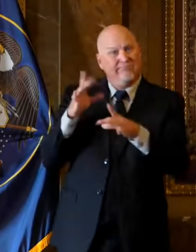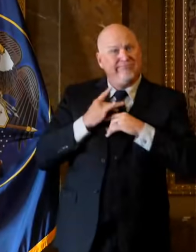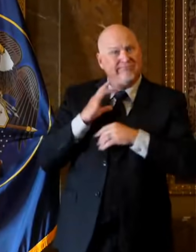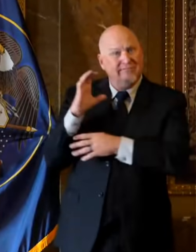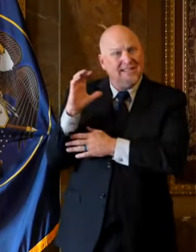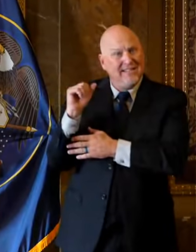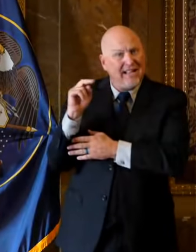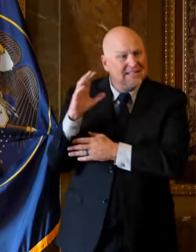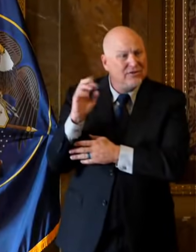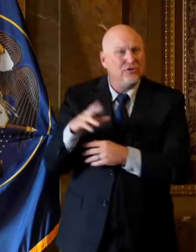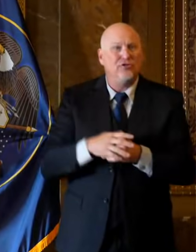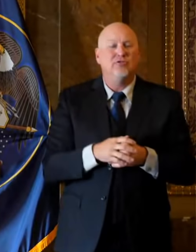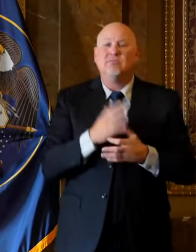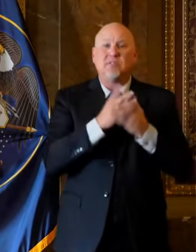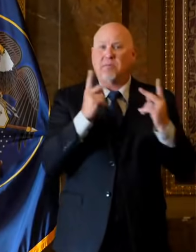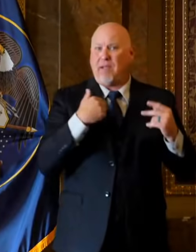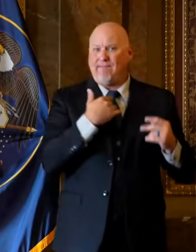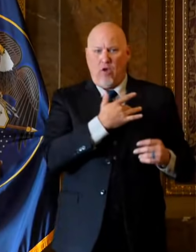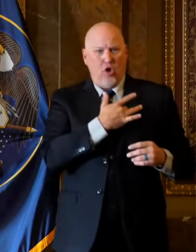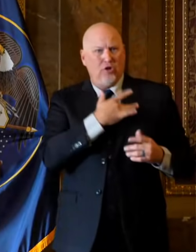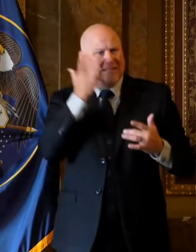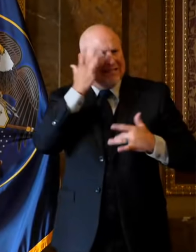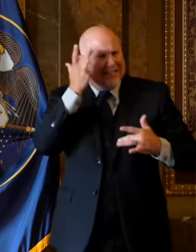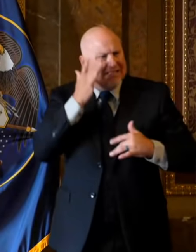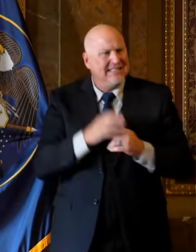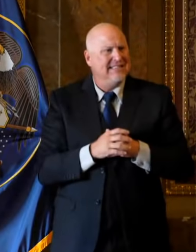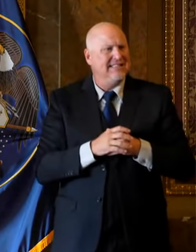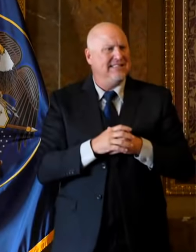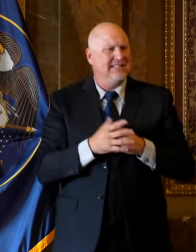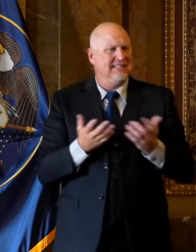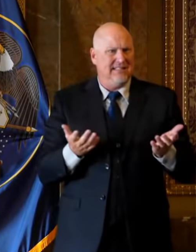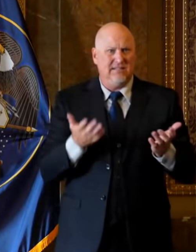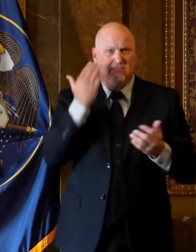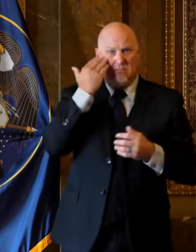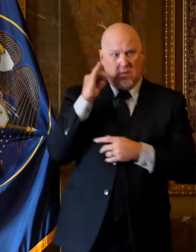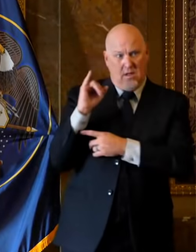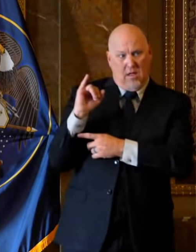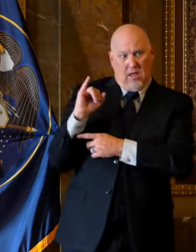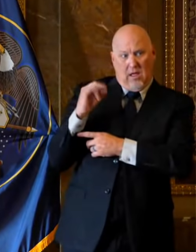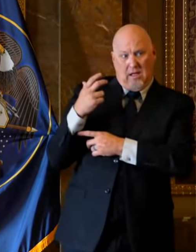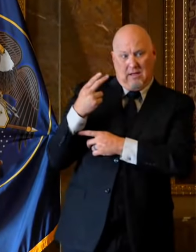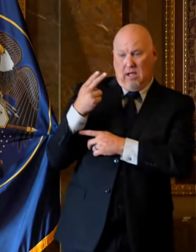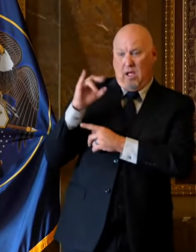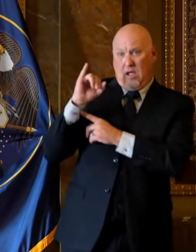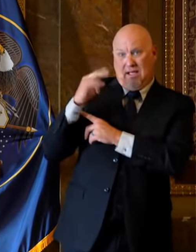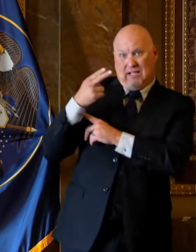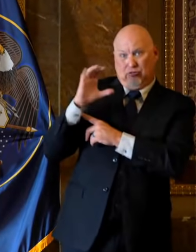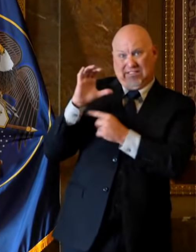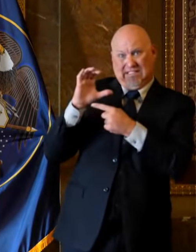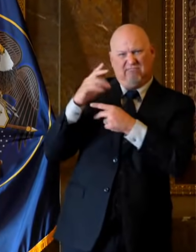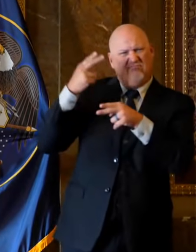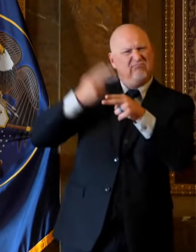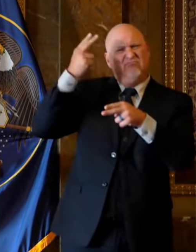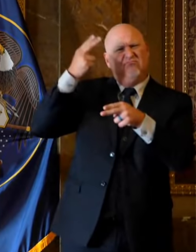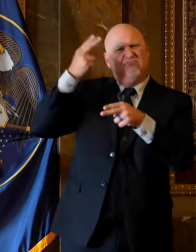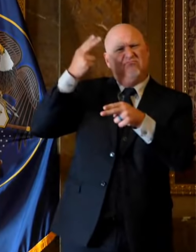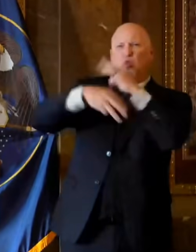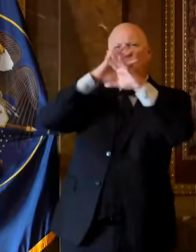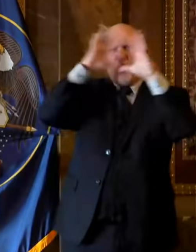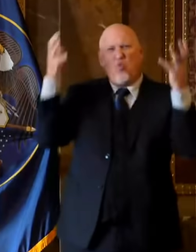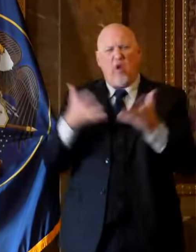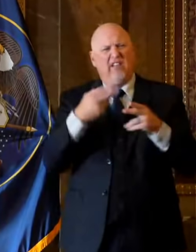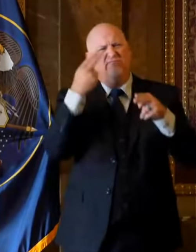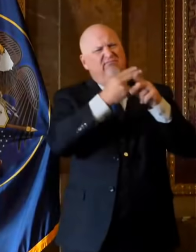Intermountain is world-renowned for quality and for affordability and for keeping people well. And my